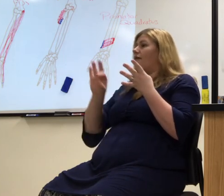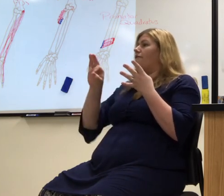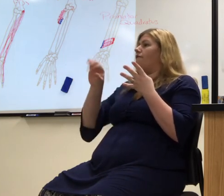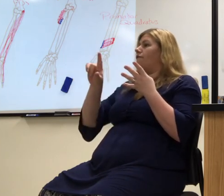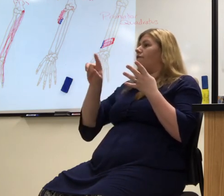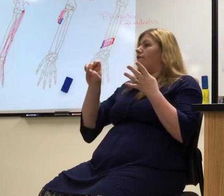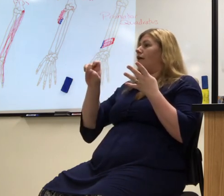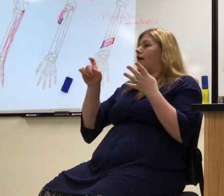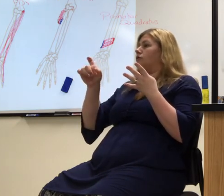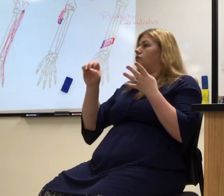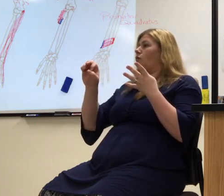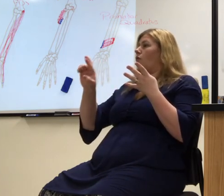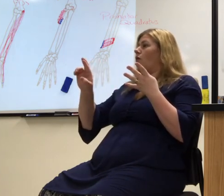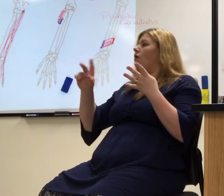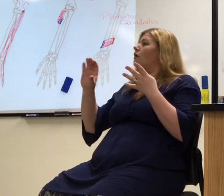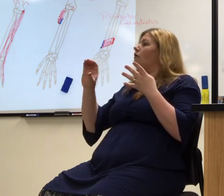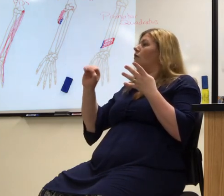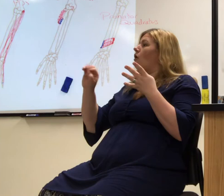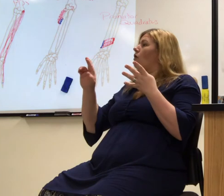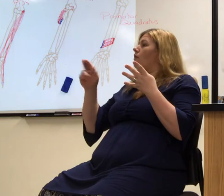flexor carpi